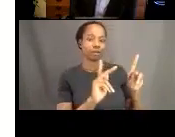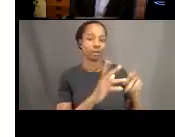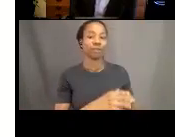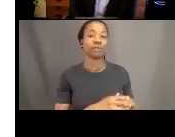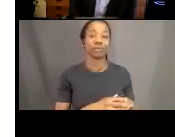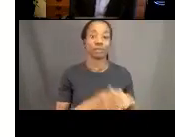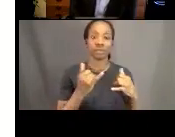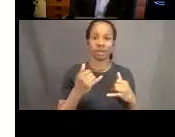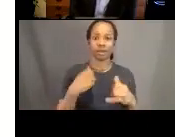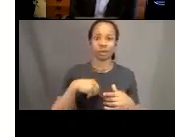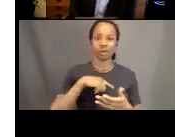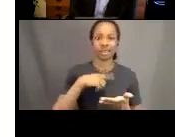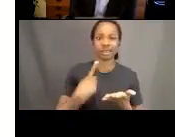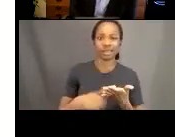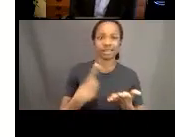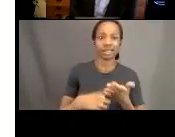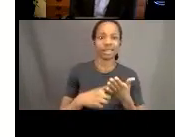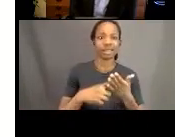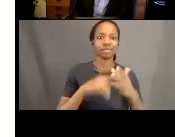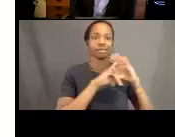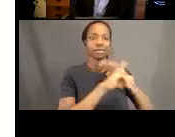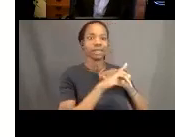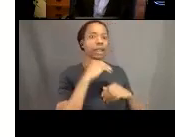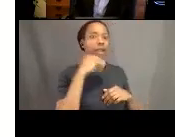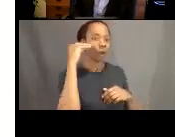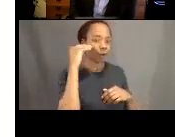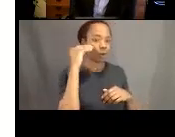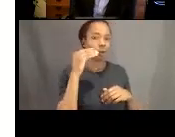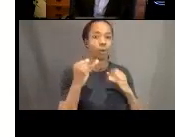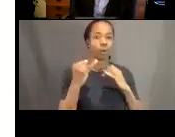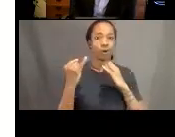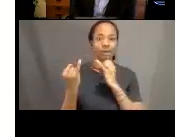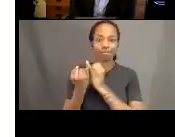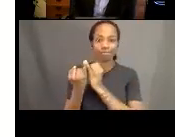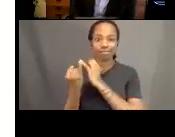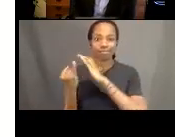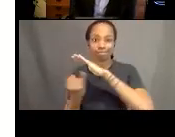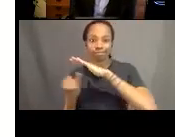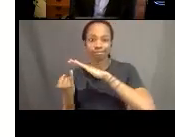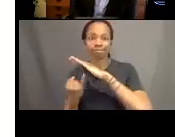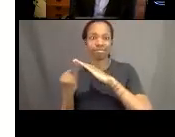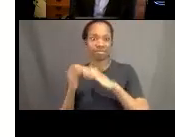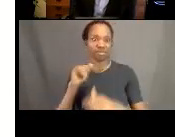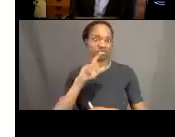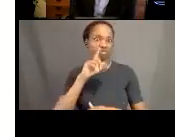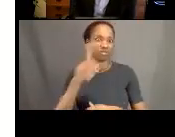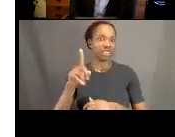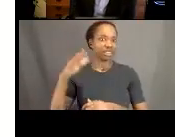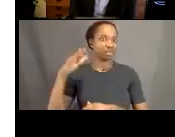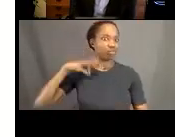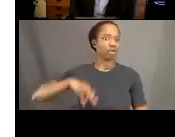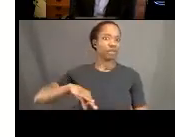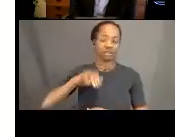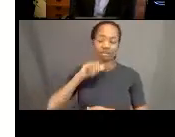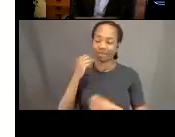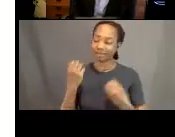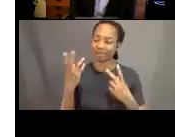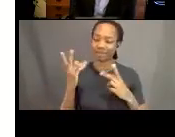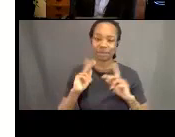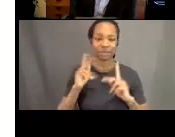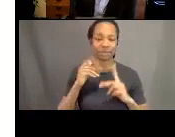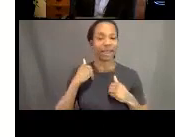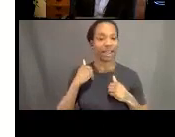that is a luxury, that is a privilege that not everybody shares equally. And so it should be no surprise that if a family lives